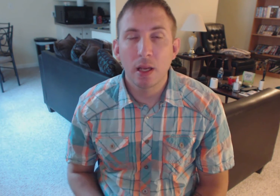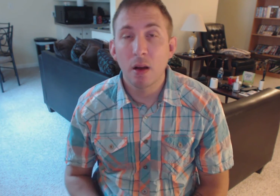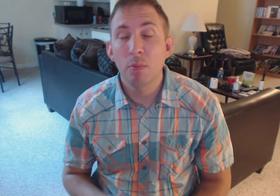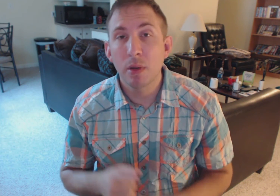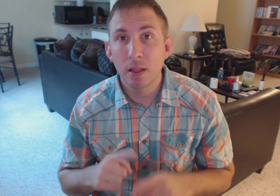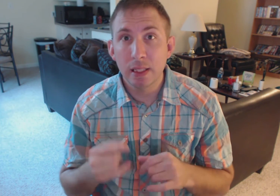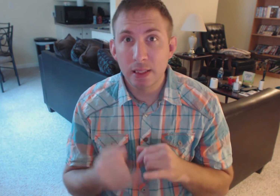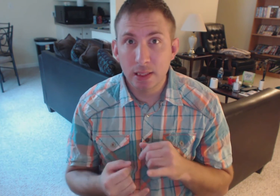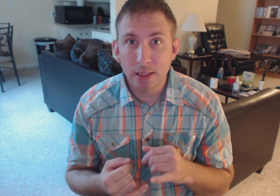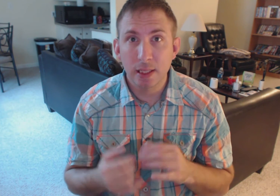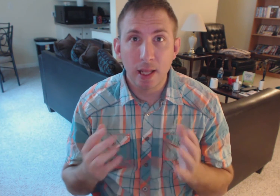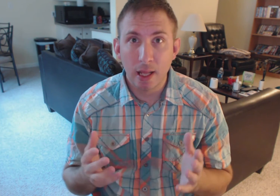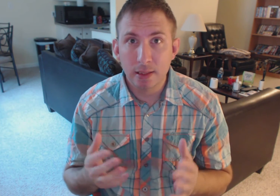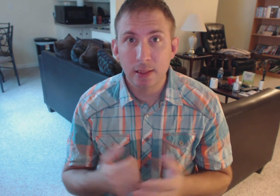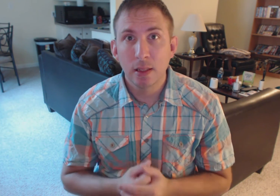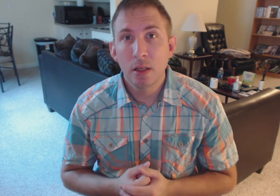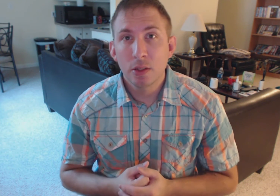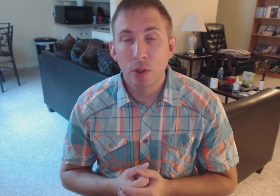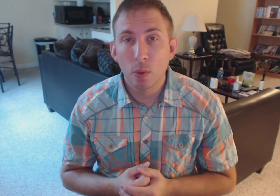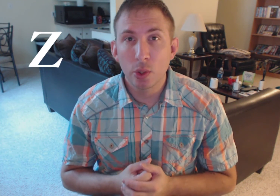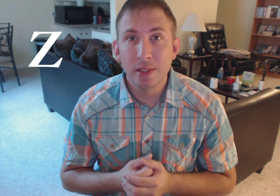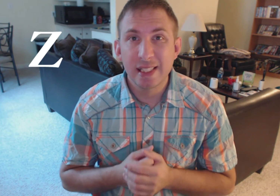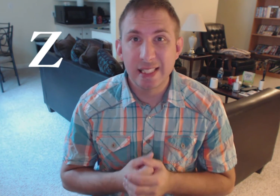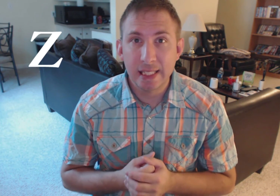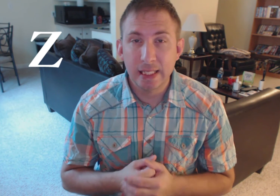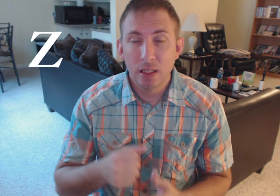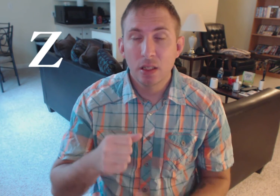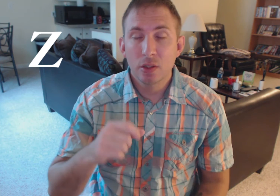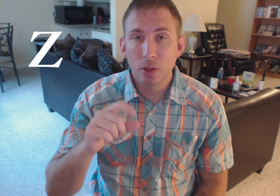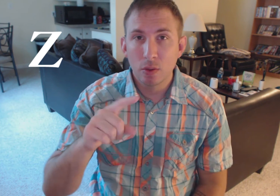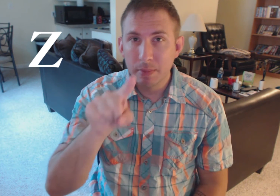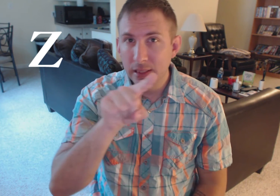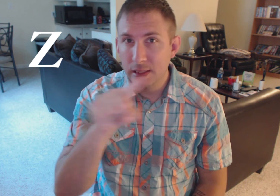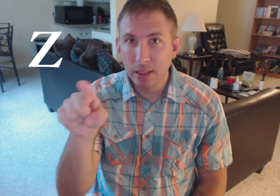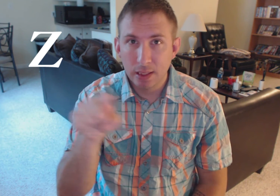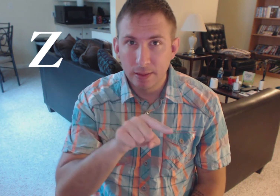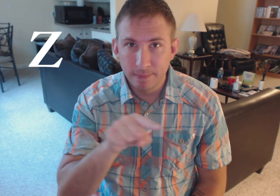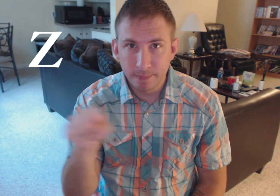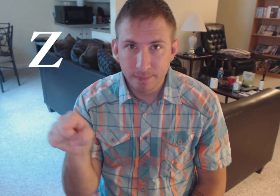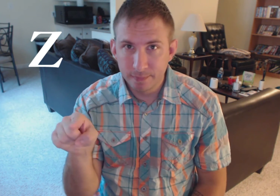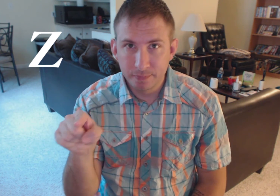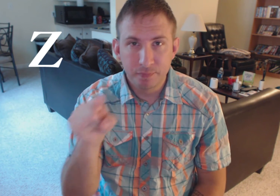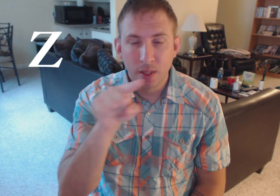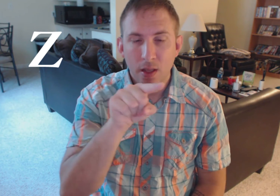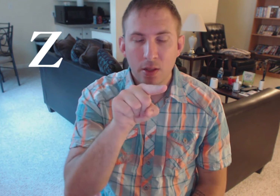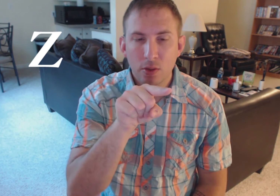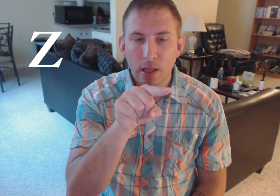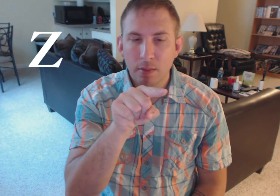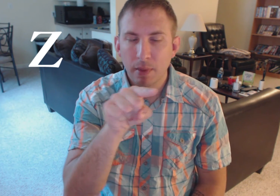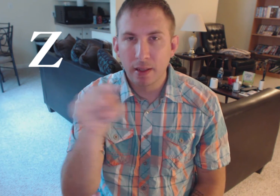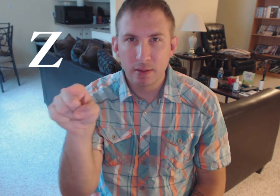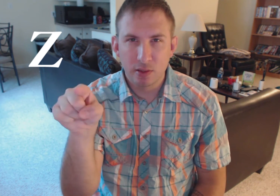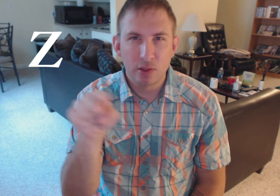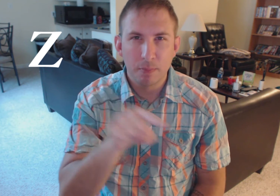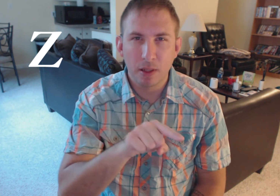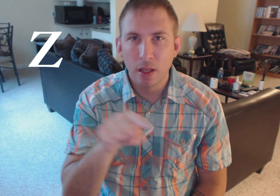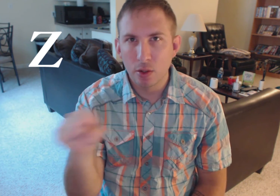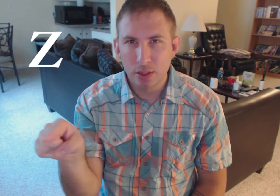Now, but least, then last. So we're doing a C. So it'd be C. You gotta make a shape a letter